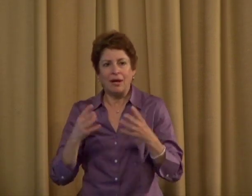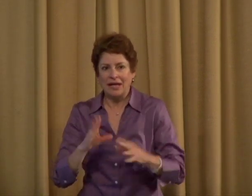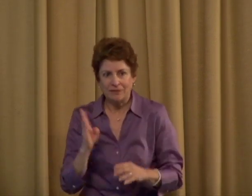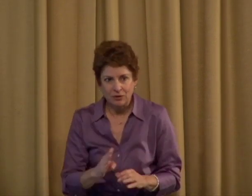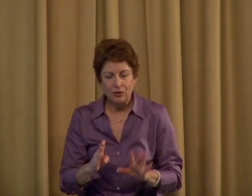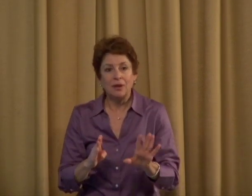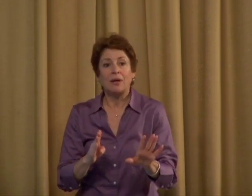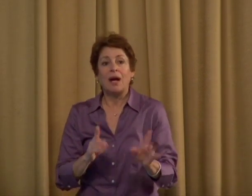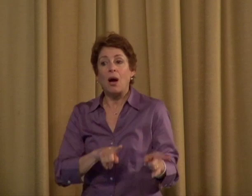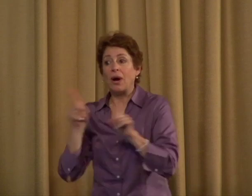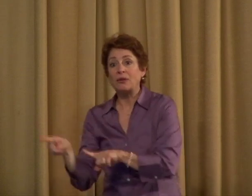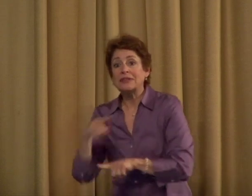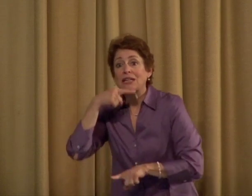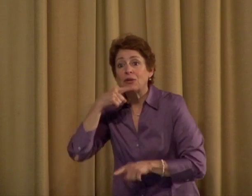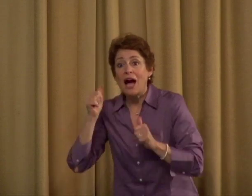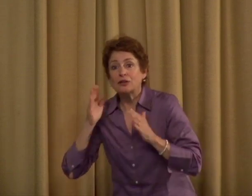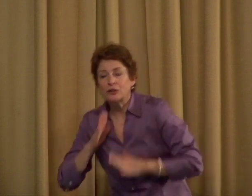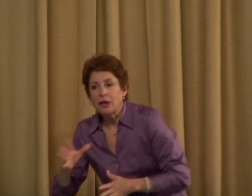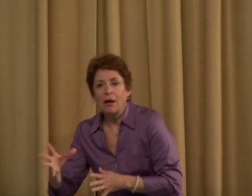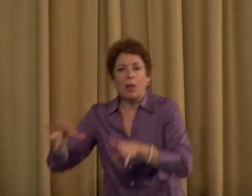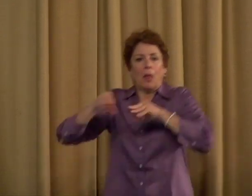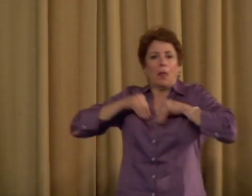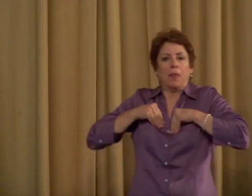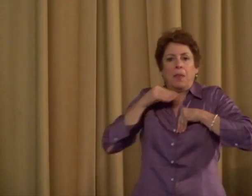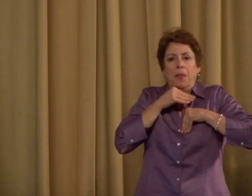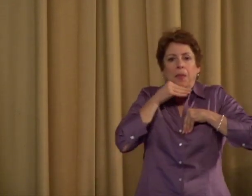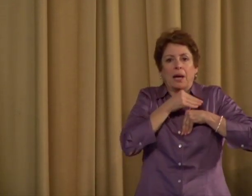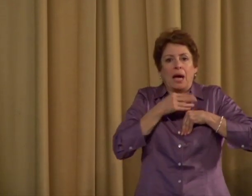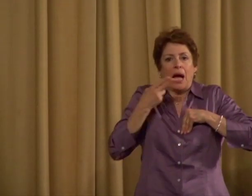Never letting that dissipate. And then when he was the hearing actor,